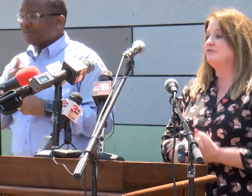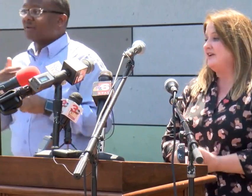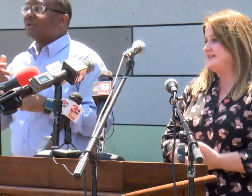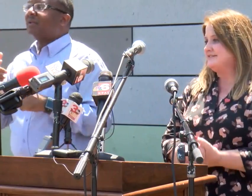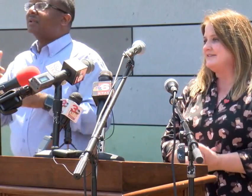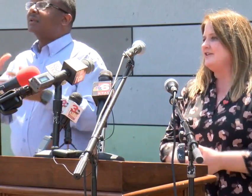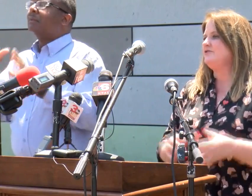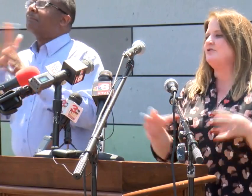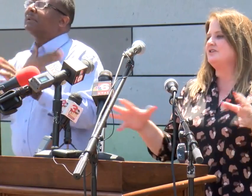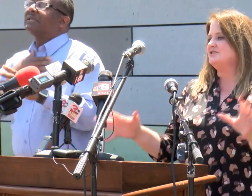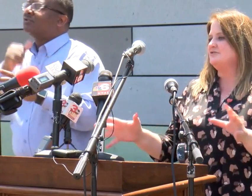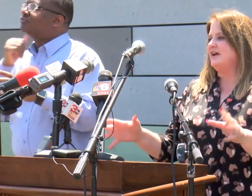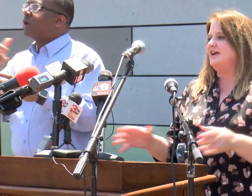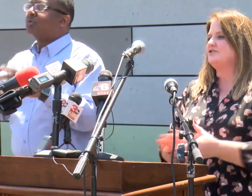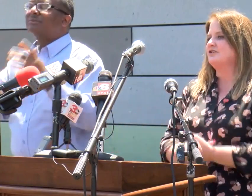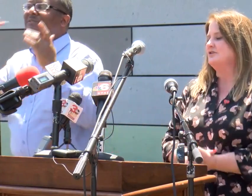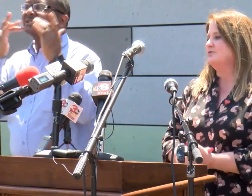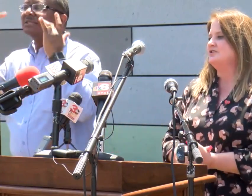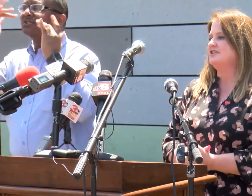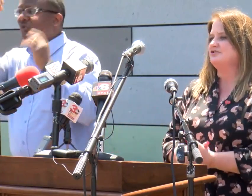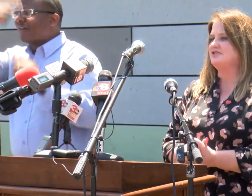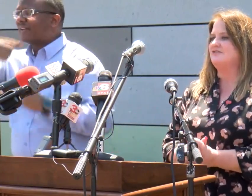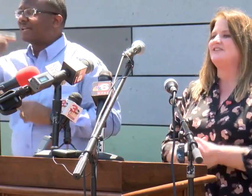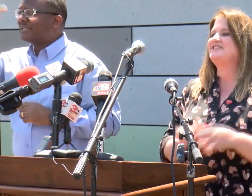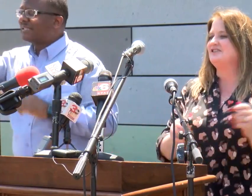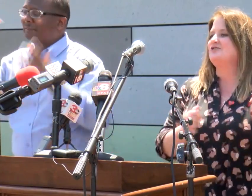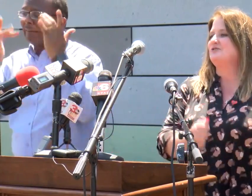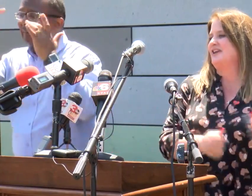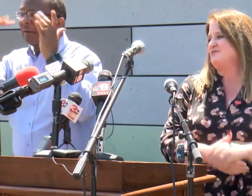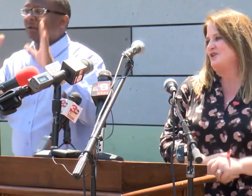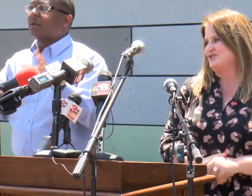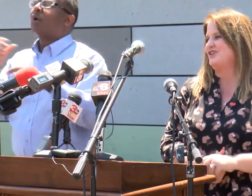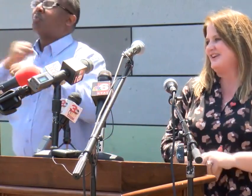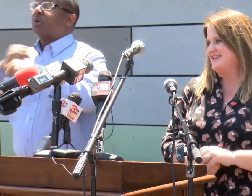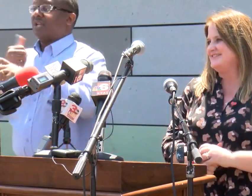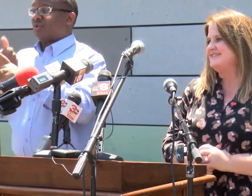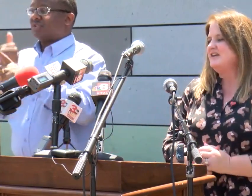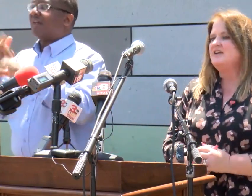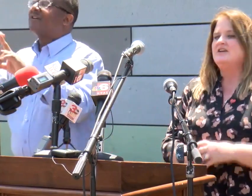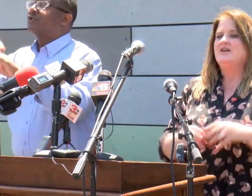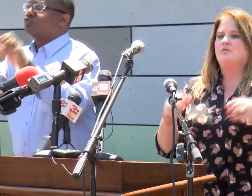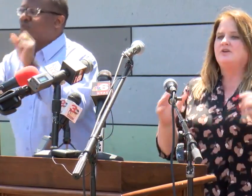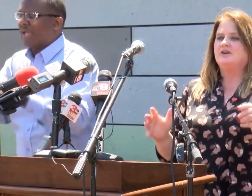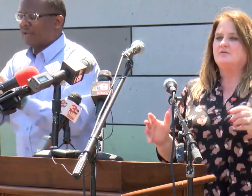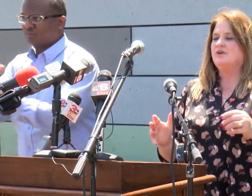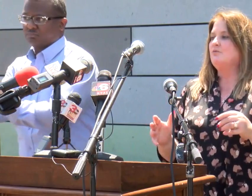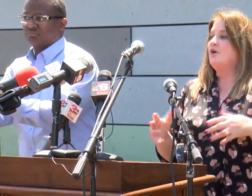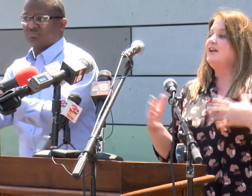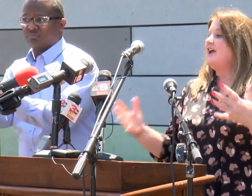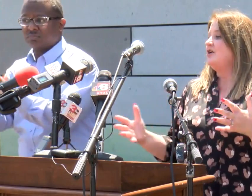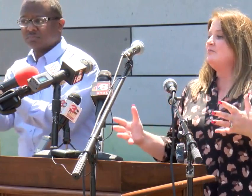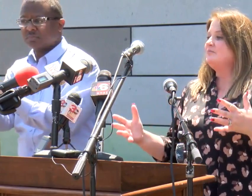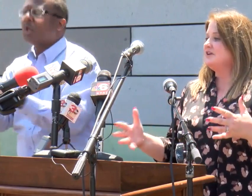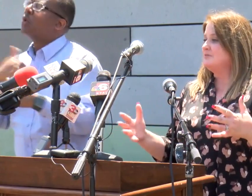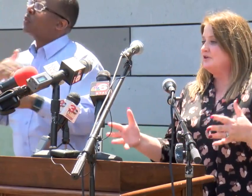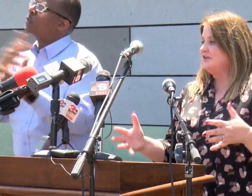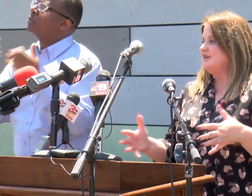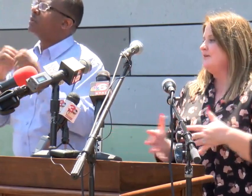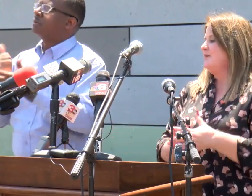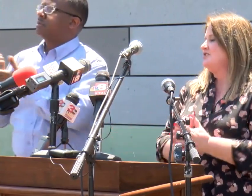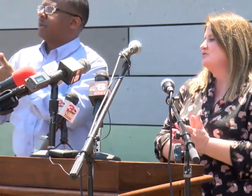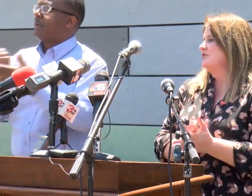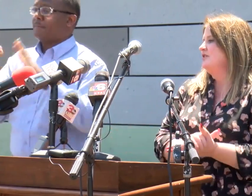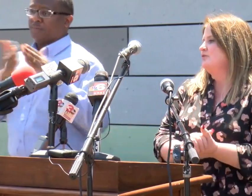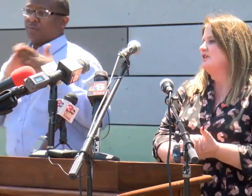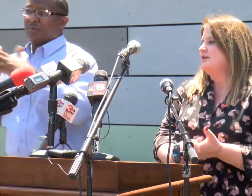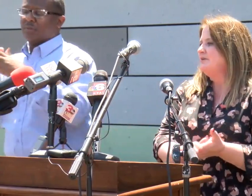off your face. If you can do that, you're going to protect yourself until you can wash your hands. We want to help the community